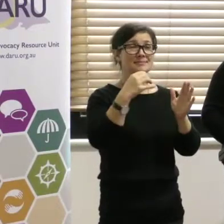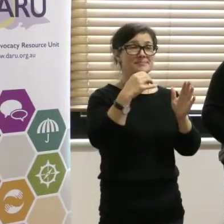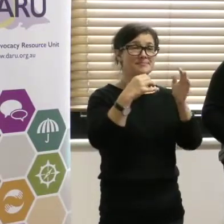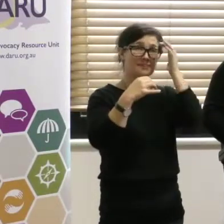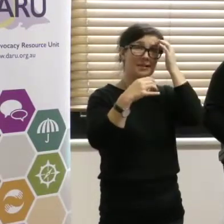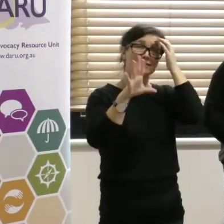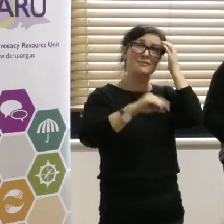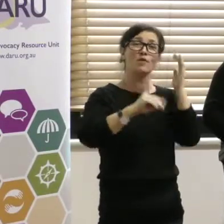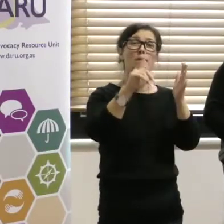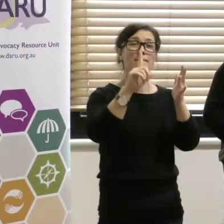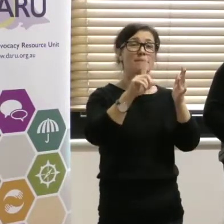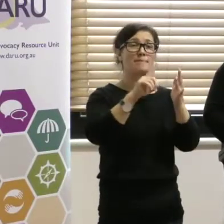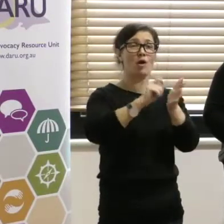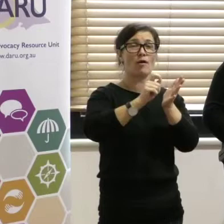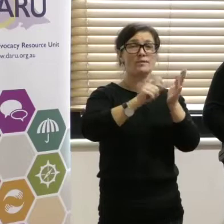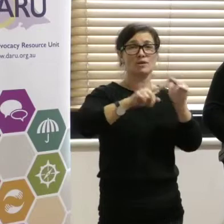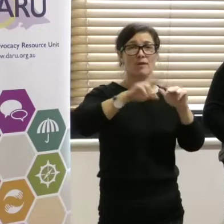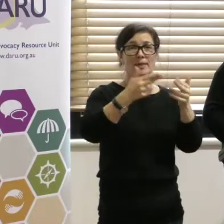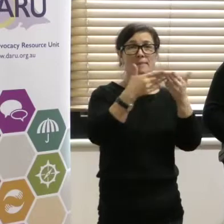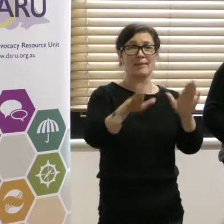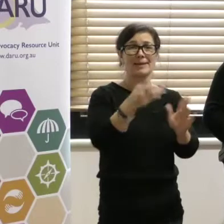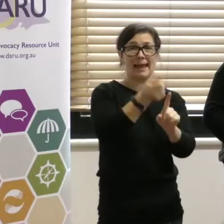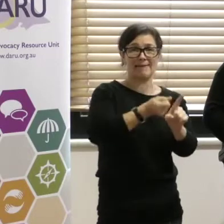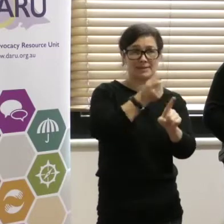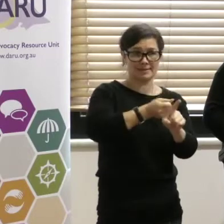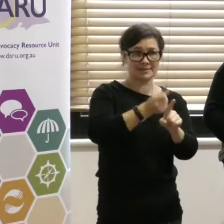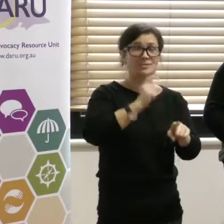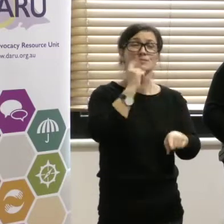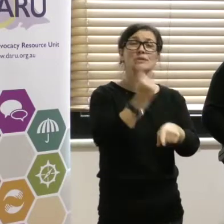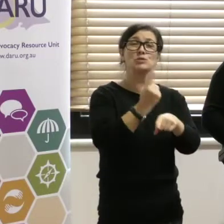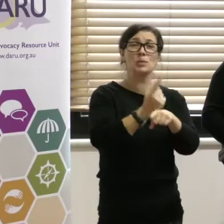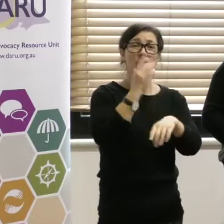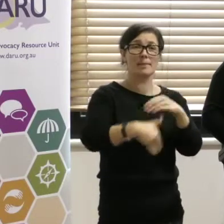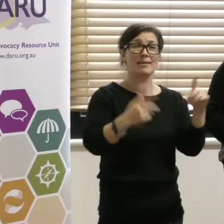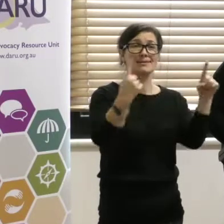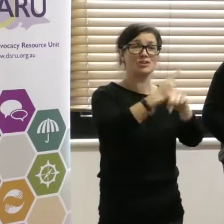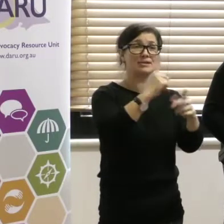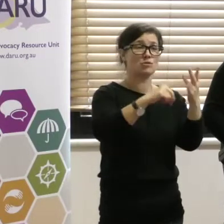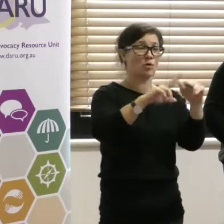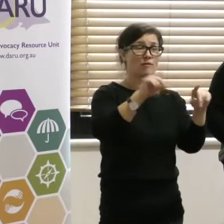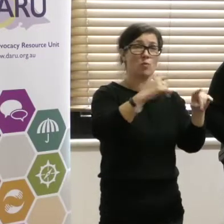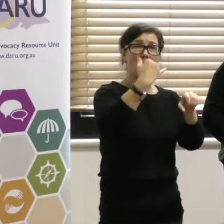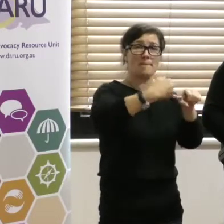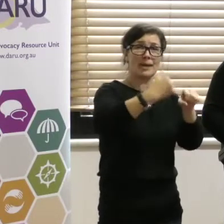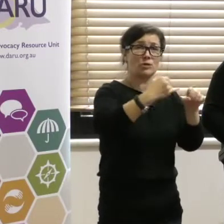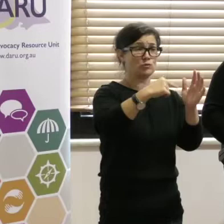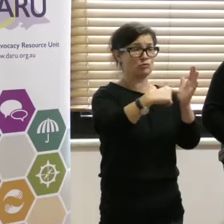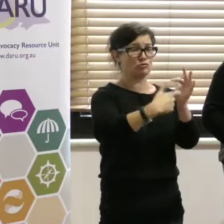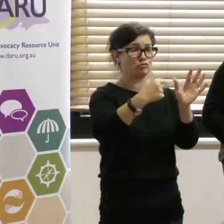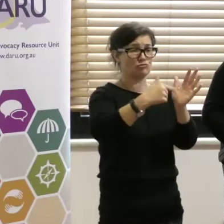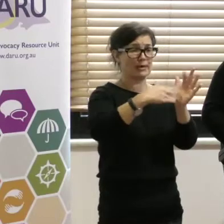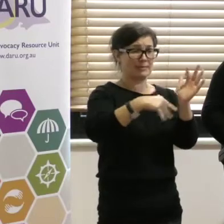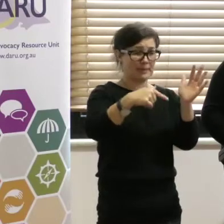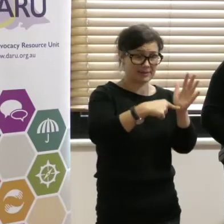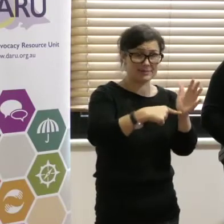the Office of the Public Advocate. And she'll be talking about changes to the Medical Treatment and Planning Decisions Act, Powers